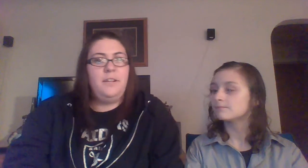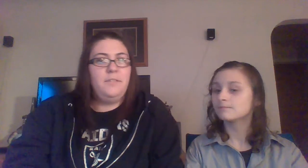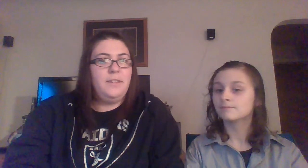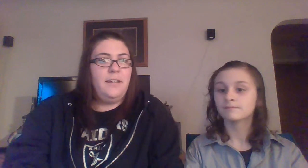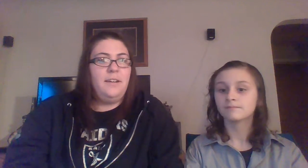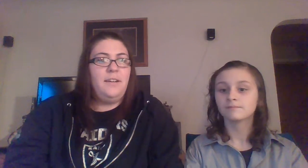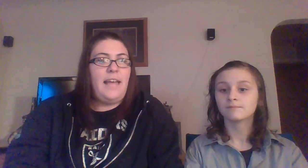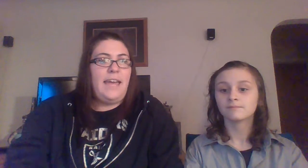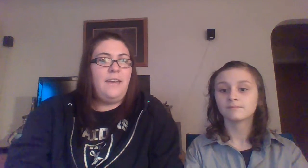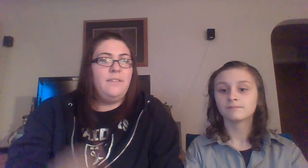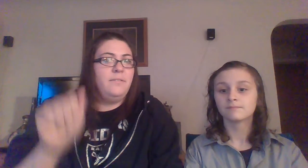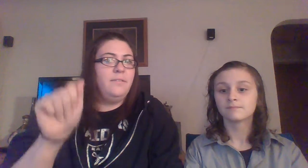with the letter A.